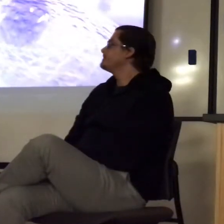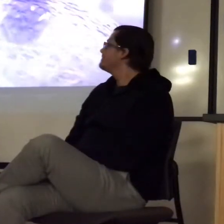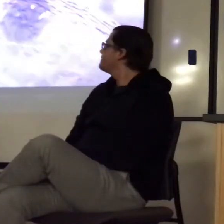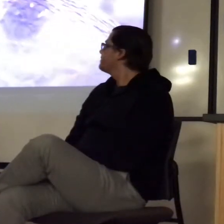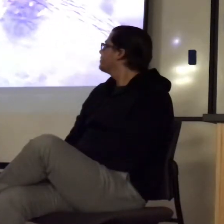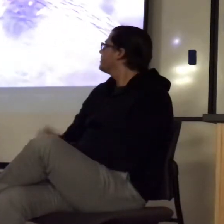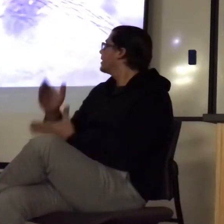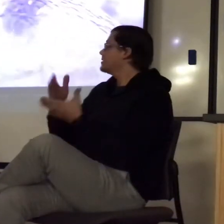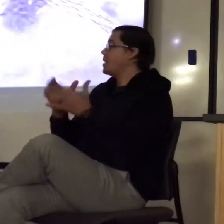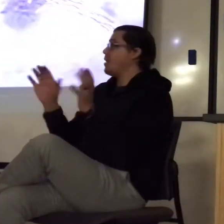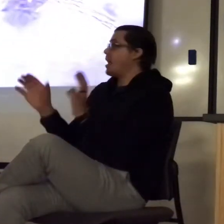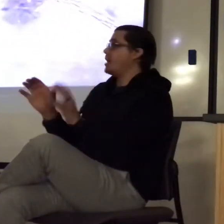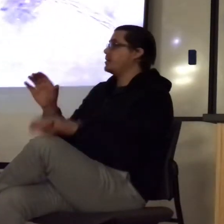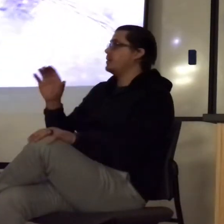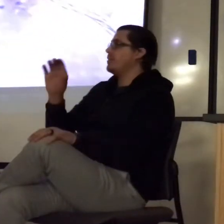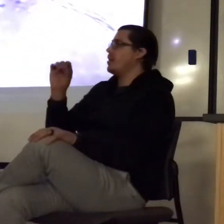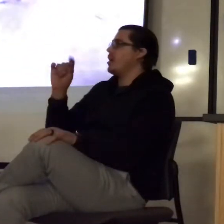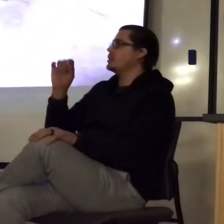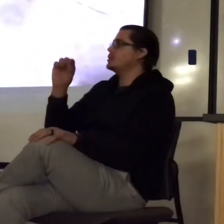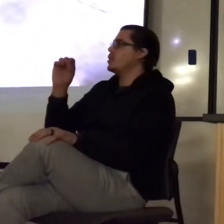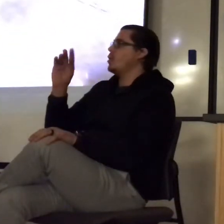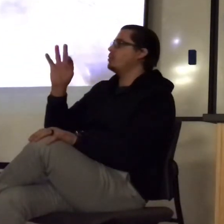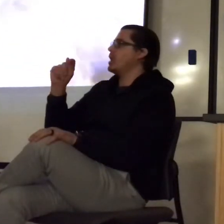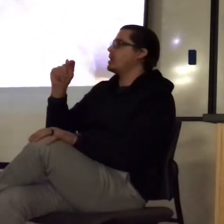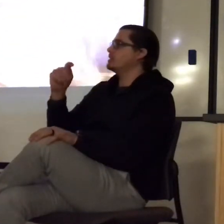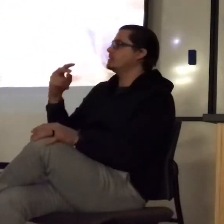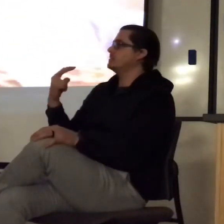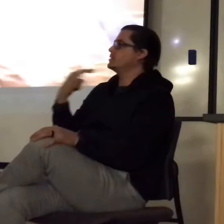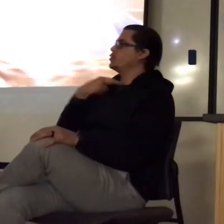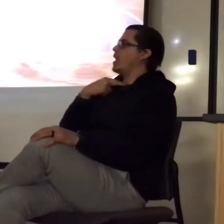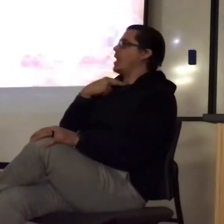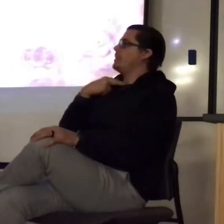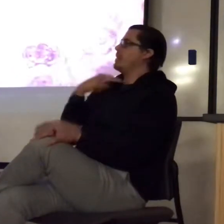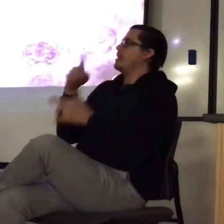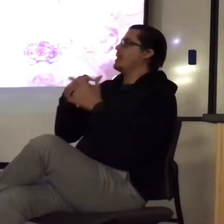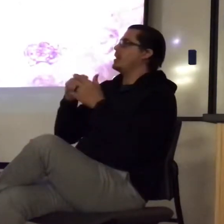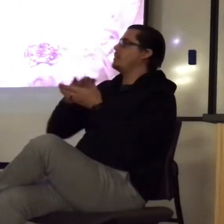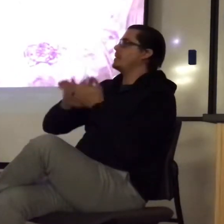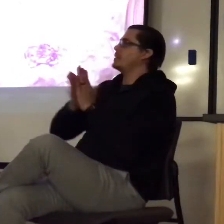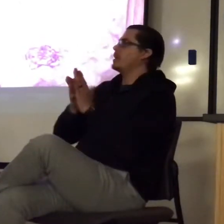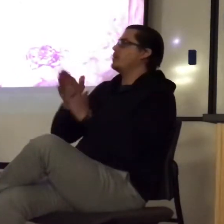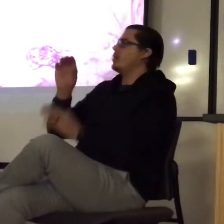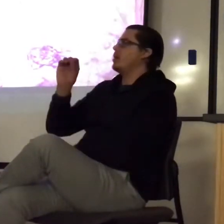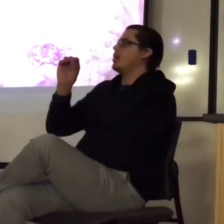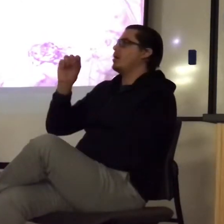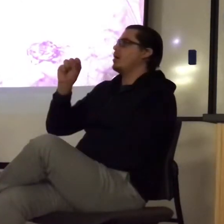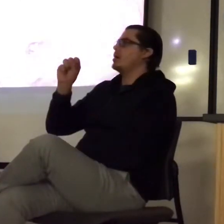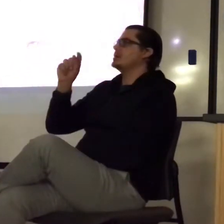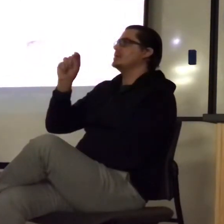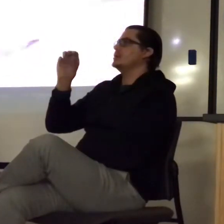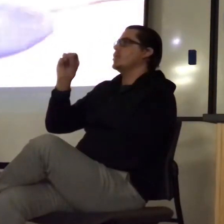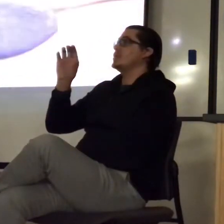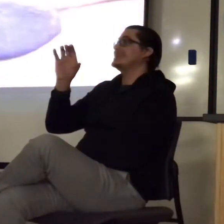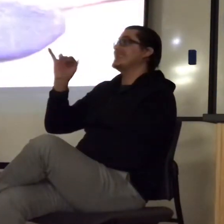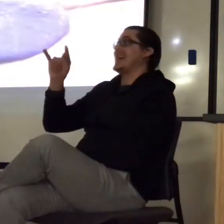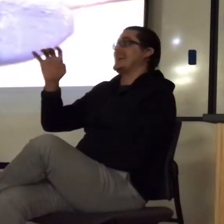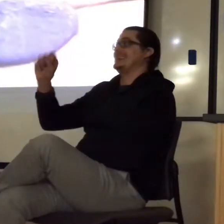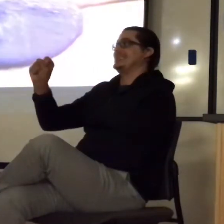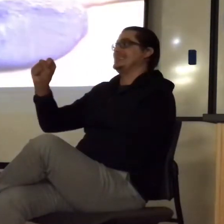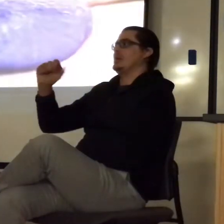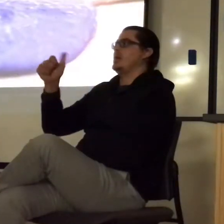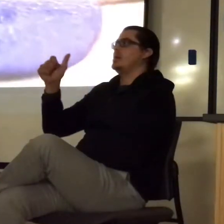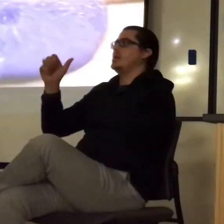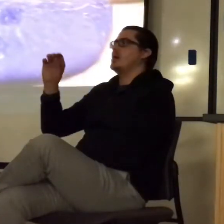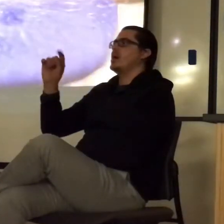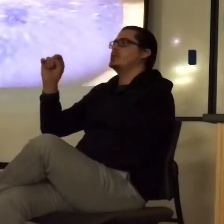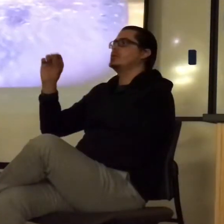Some active osteoblasts become trapped within the matrix they secrete and thereby become osteocytes. Other osteoblasts